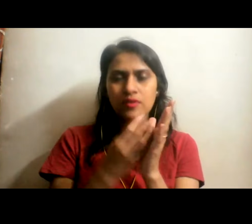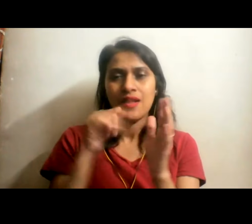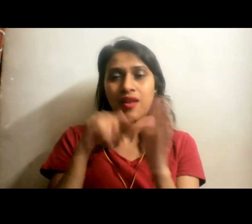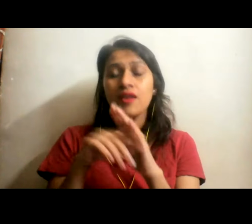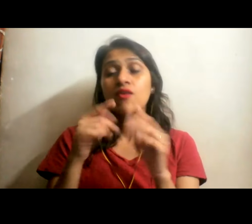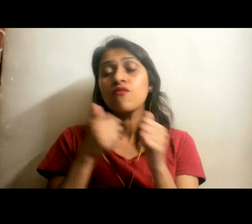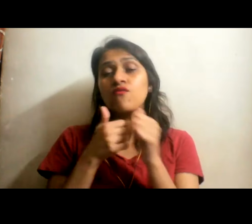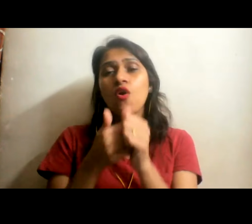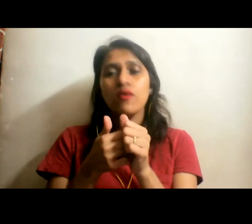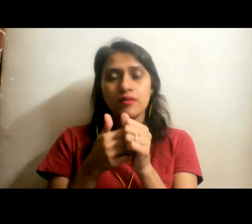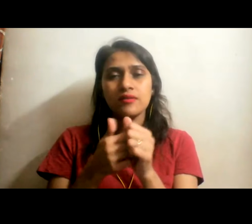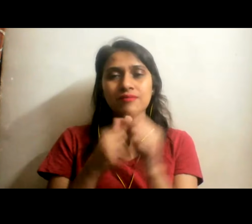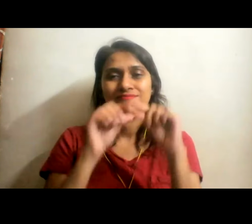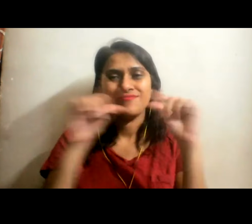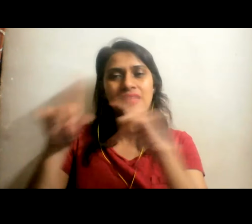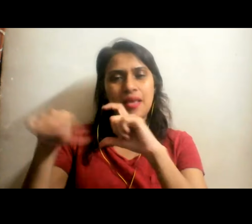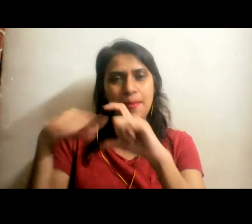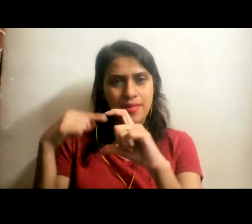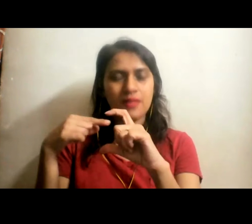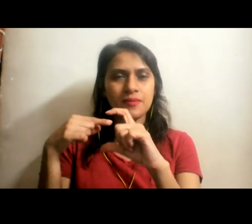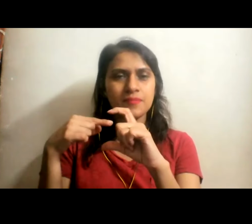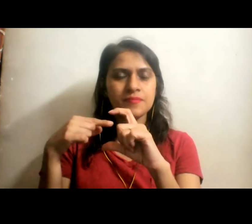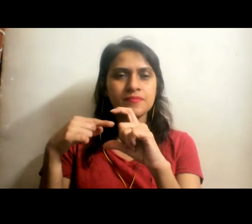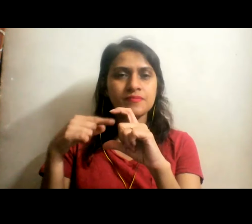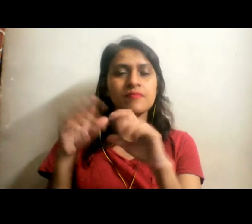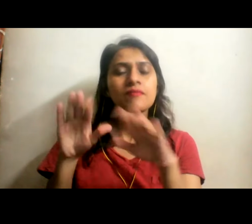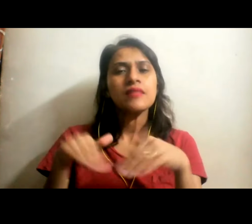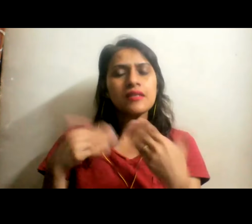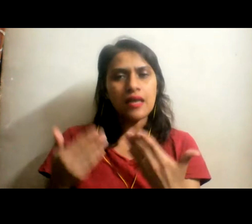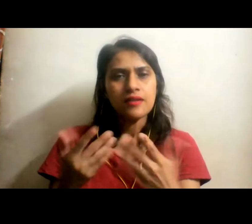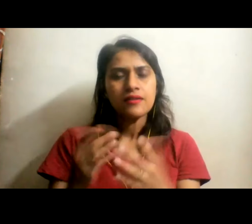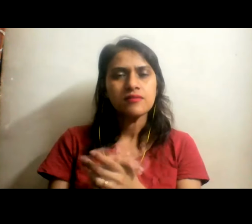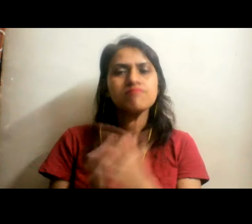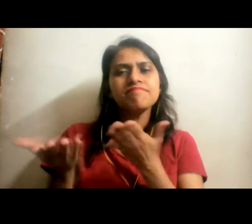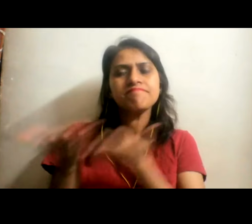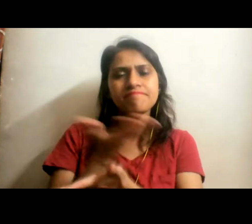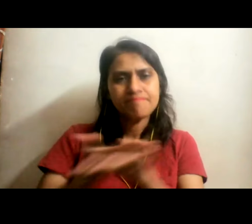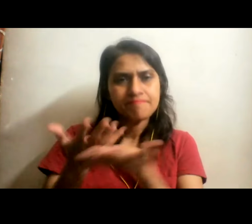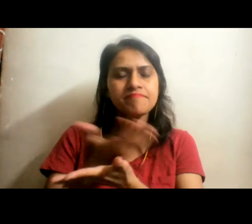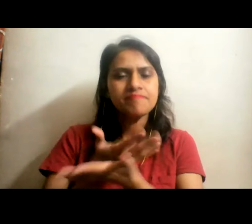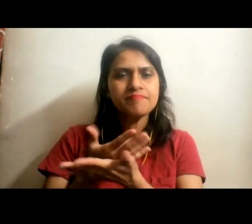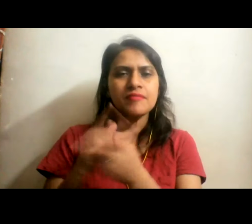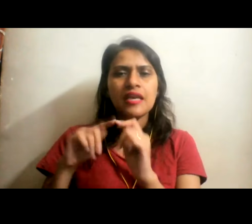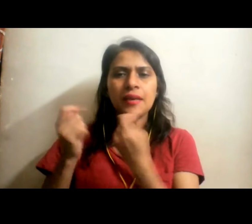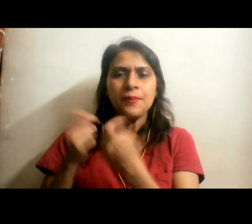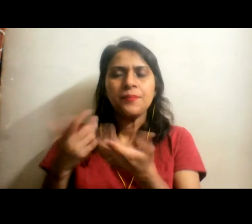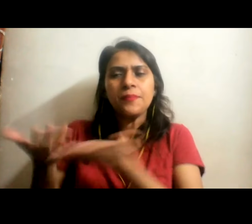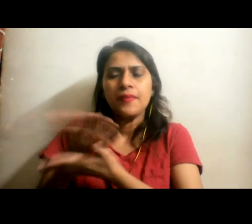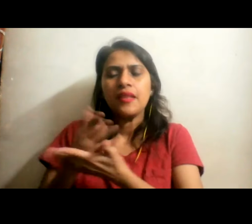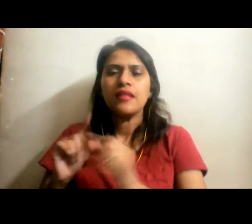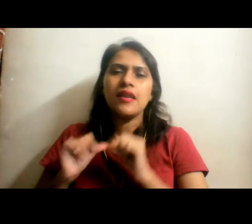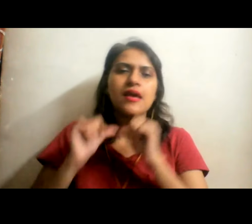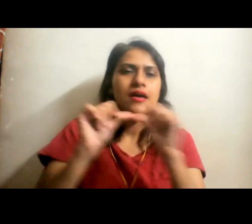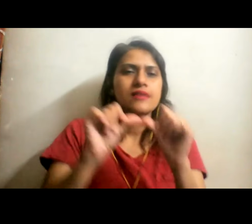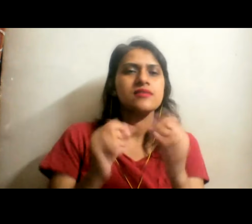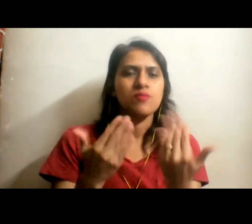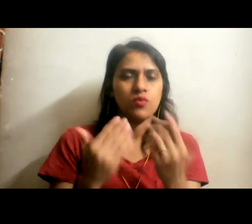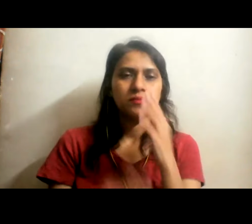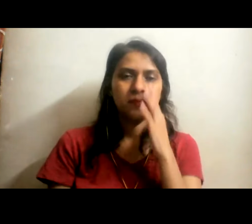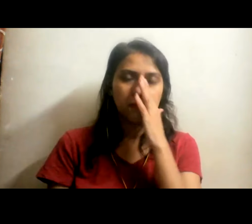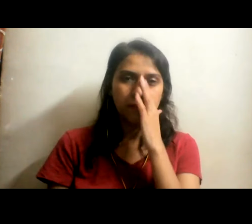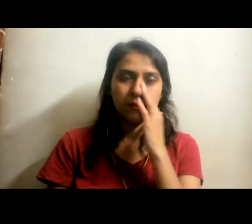courses.disabilitystudies@gmail.com. And then we will get on a discussion on it, and we'll see what we can do, because moving the